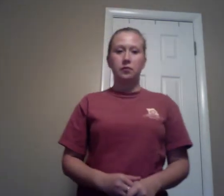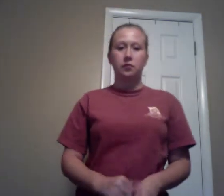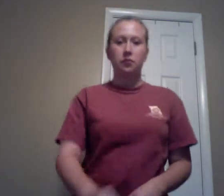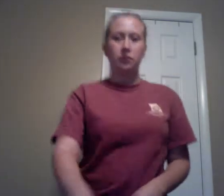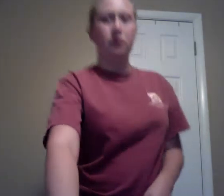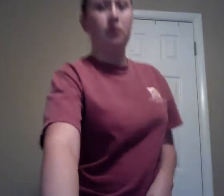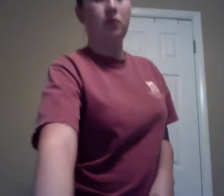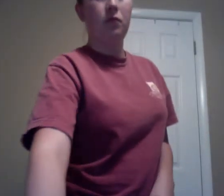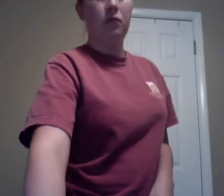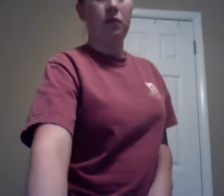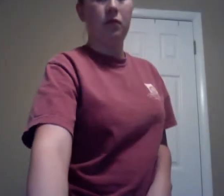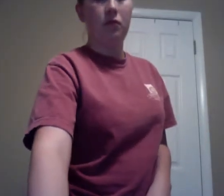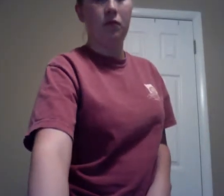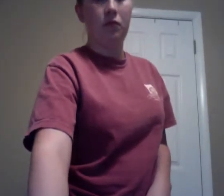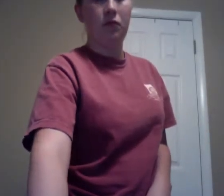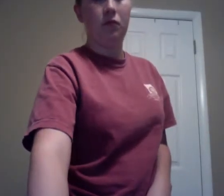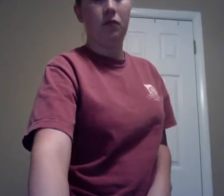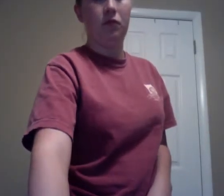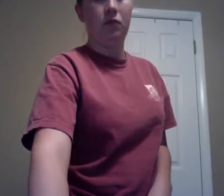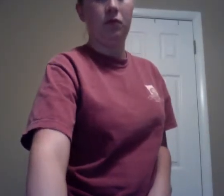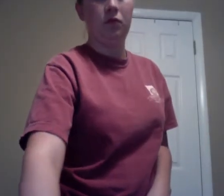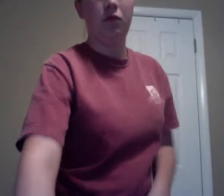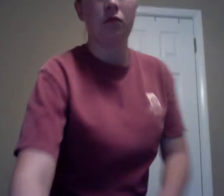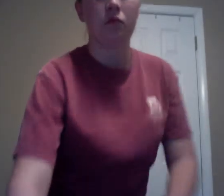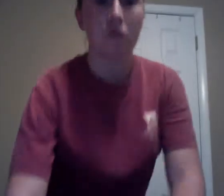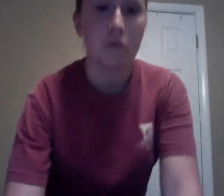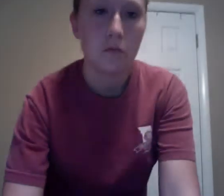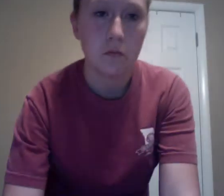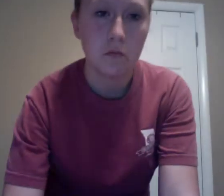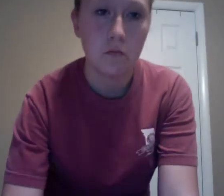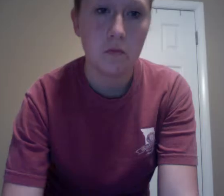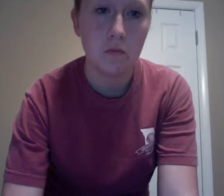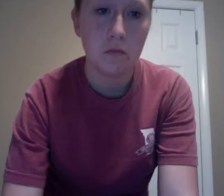say here may differ from instructions from your own doctor, and you need